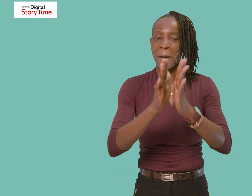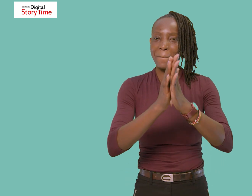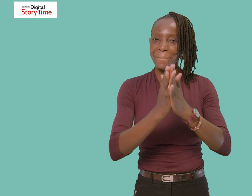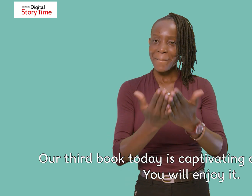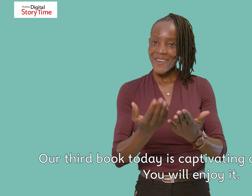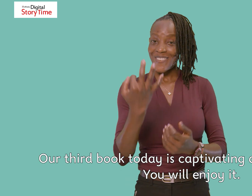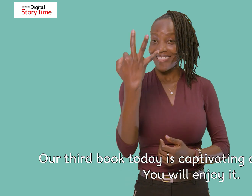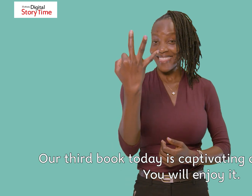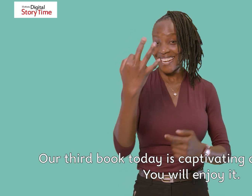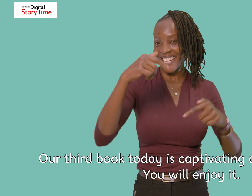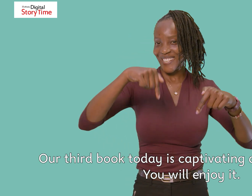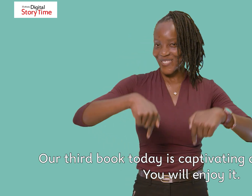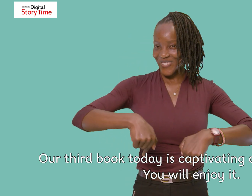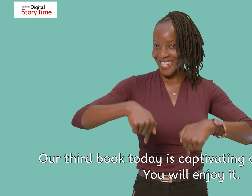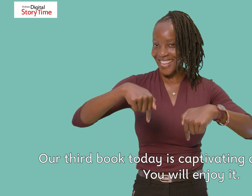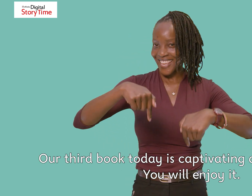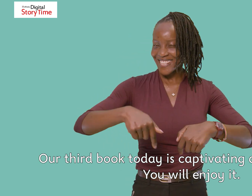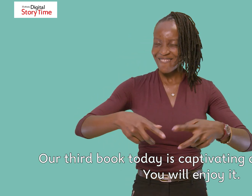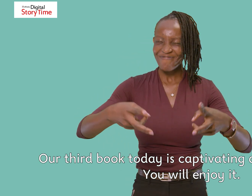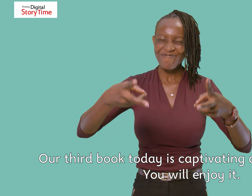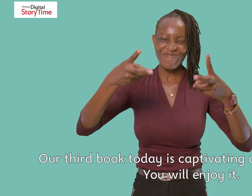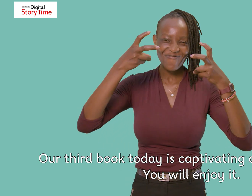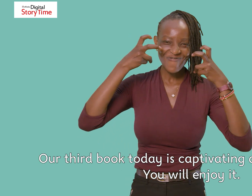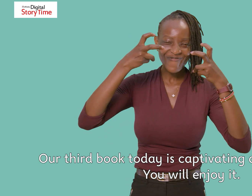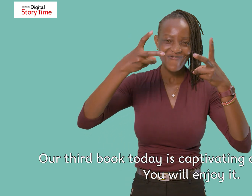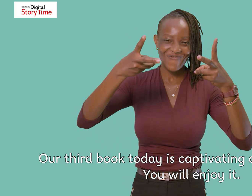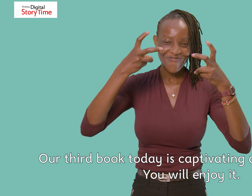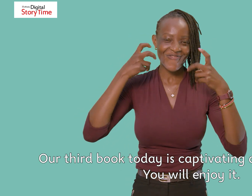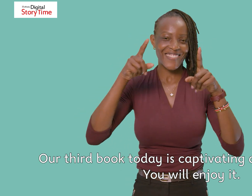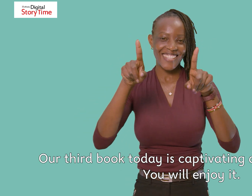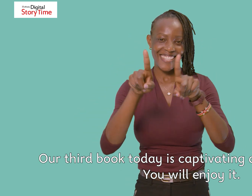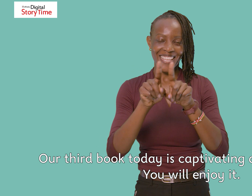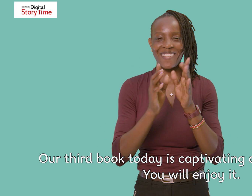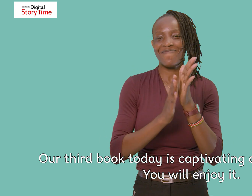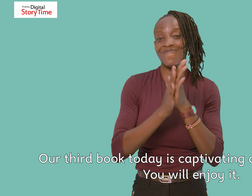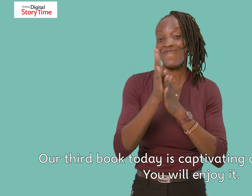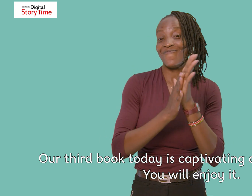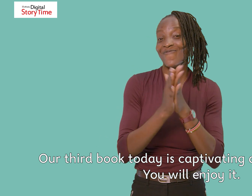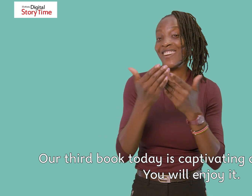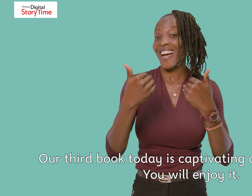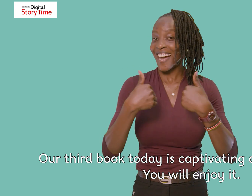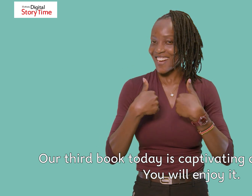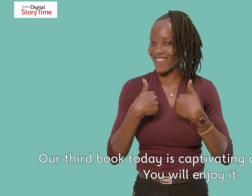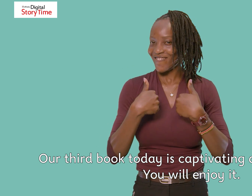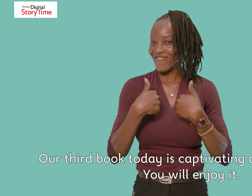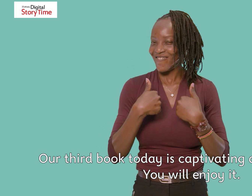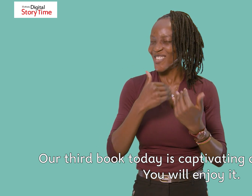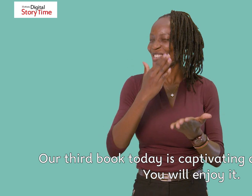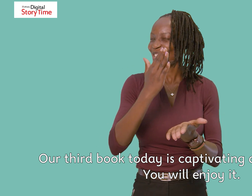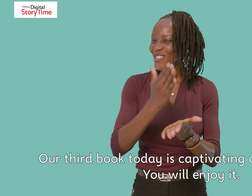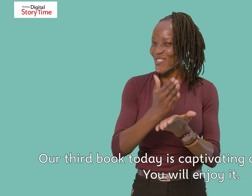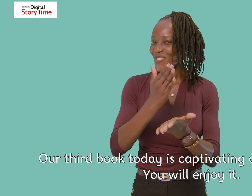Our third book for today is captivating and motivating. You will enjoy it.